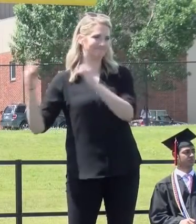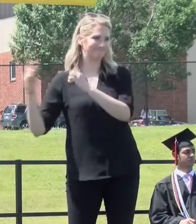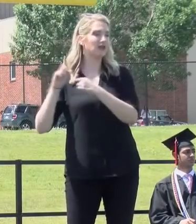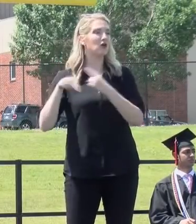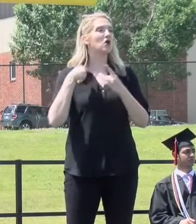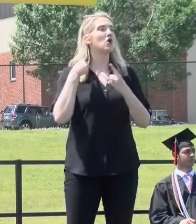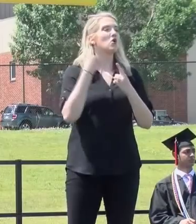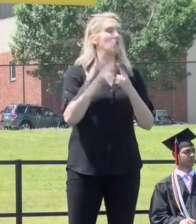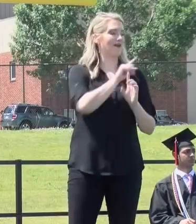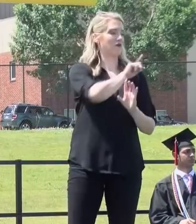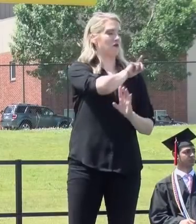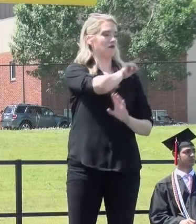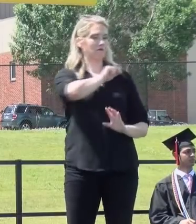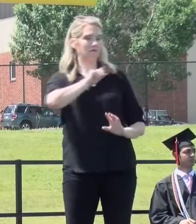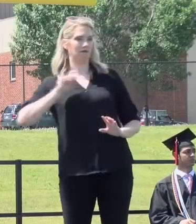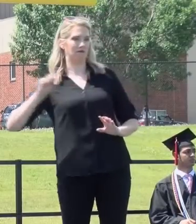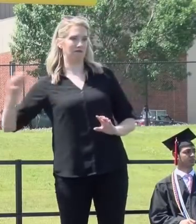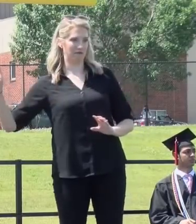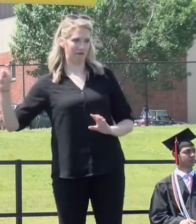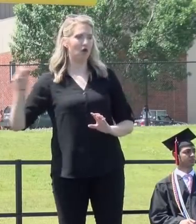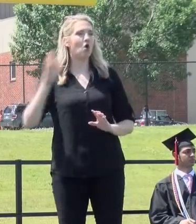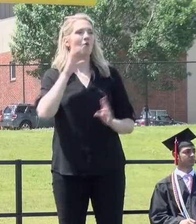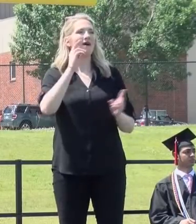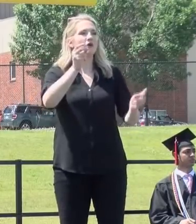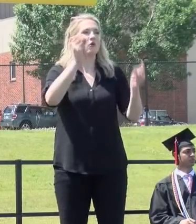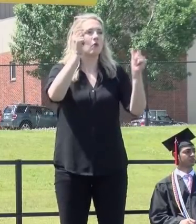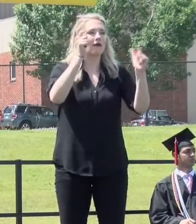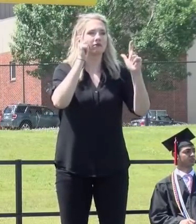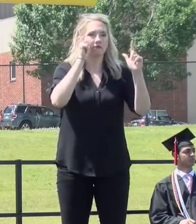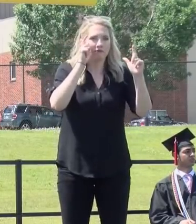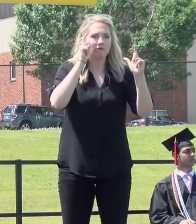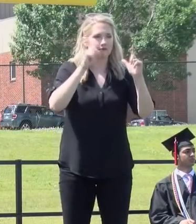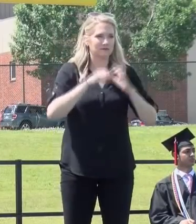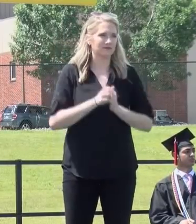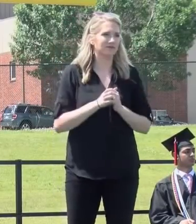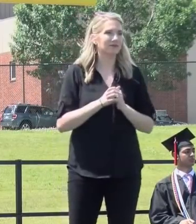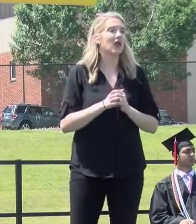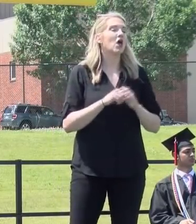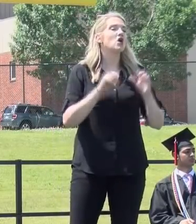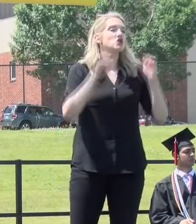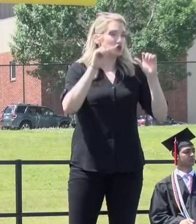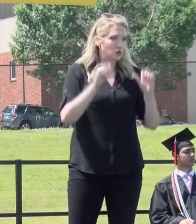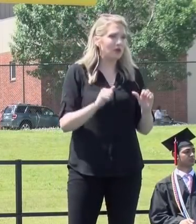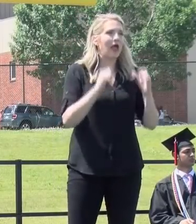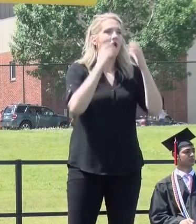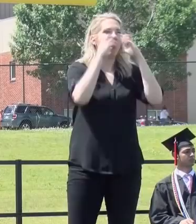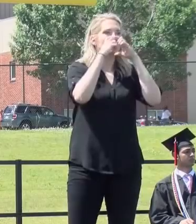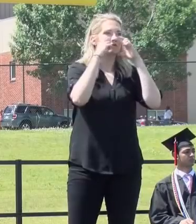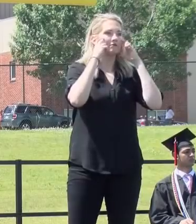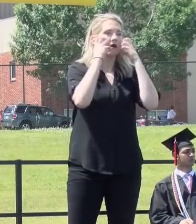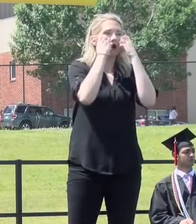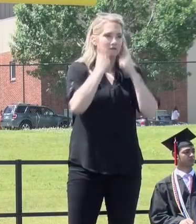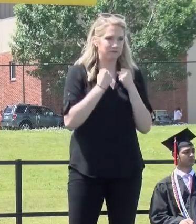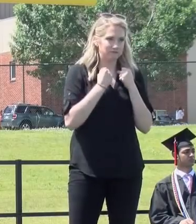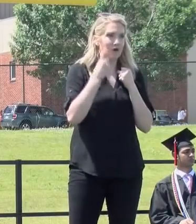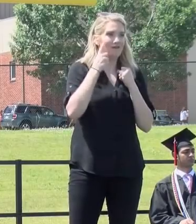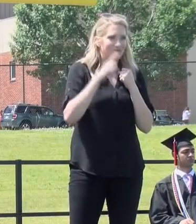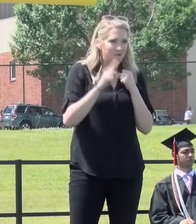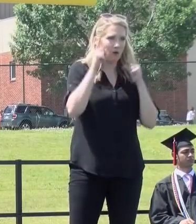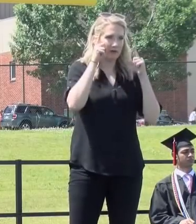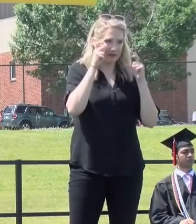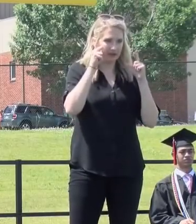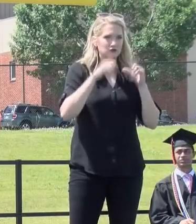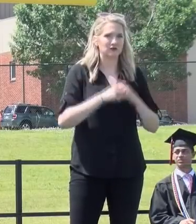picture will be quickly taken by Life Touch. You have the option of removing your mask for this picture. Now, there is